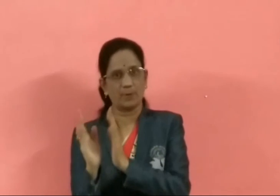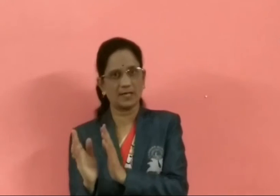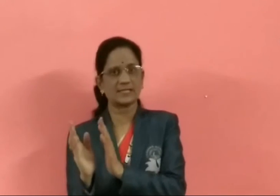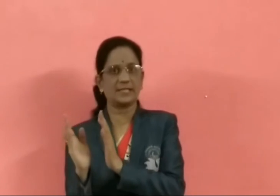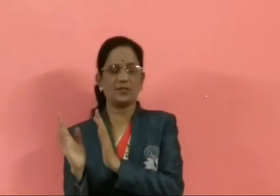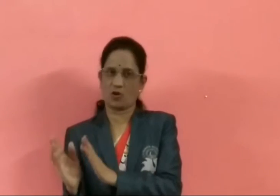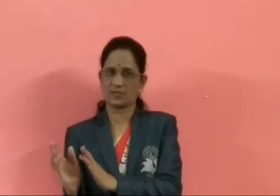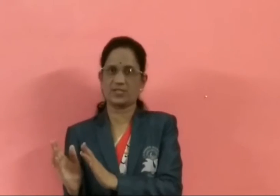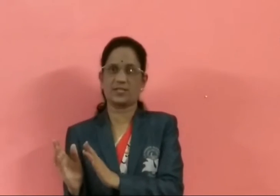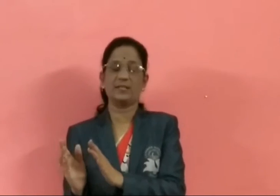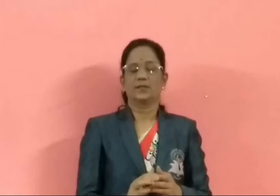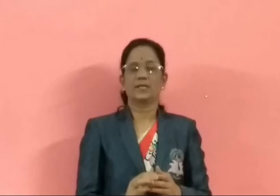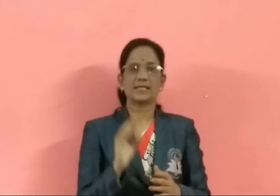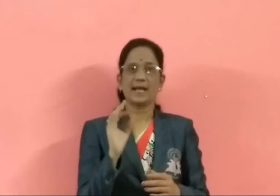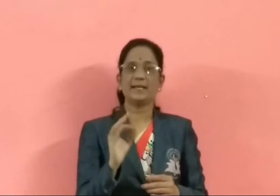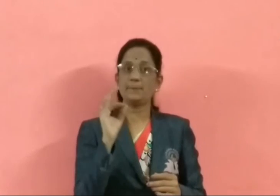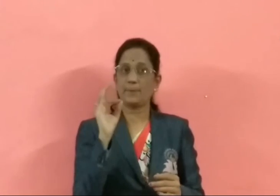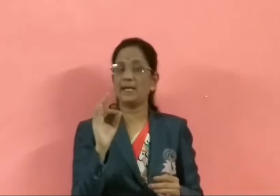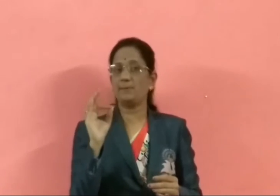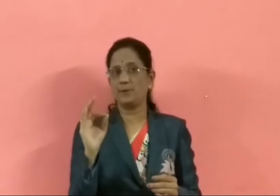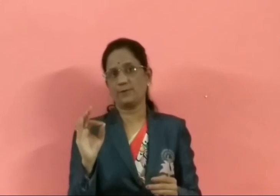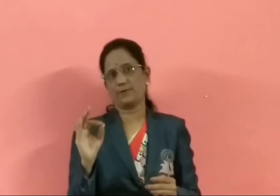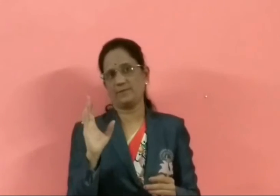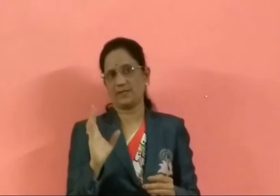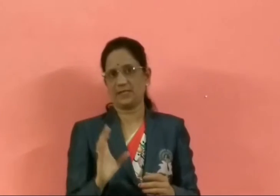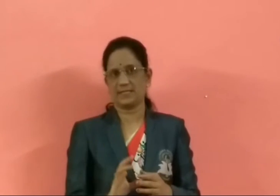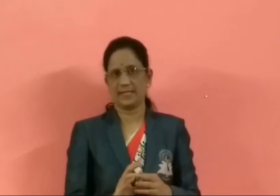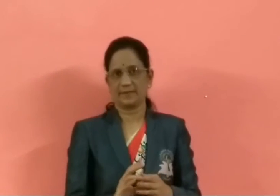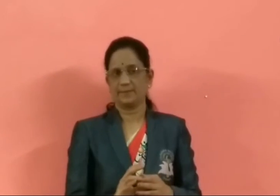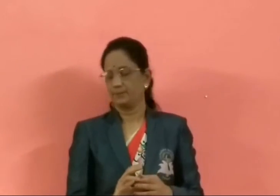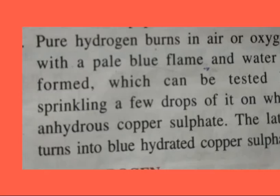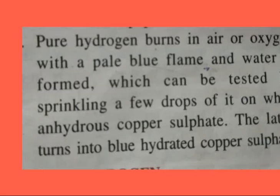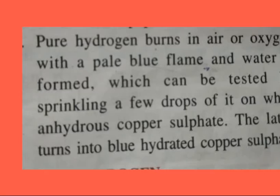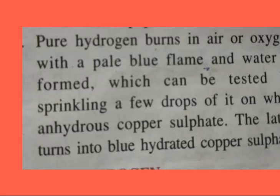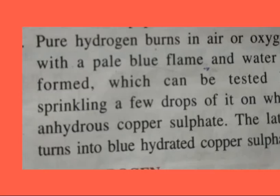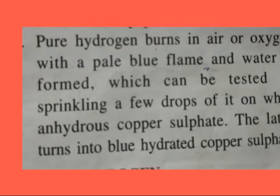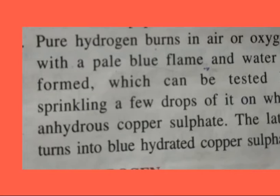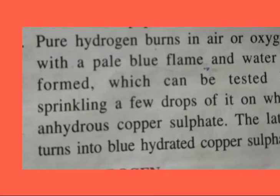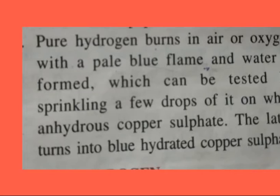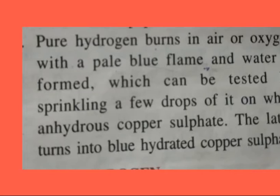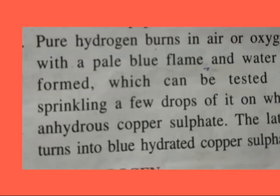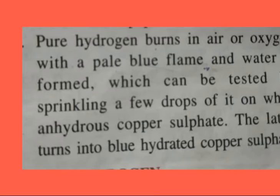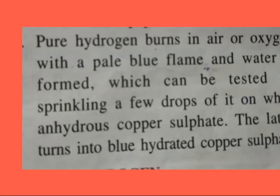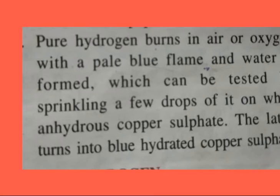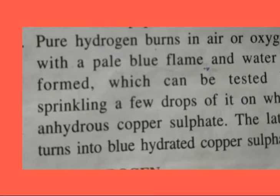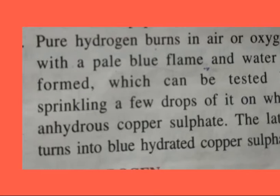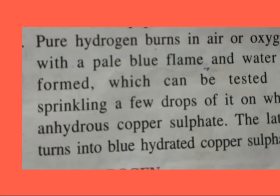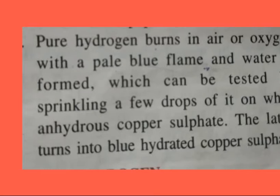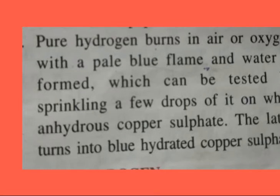burns in oxygen, the silent pale blue flame is there. Water is formed, which can be tested